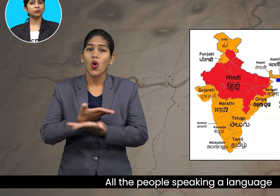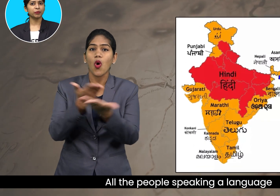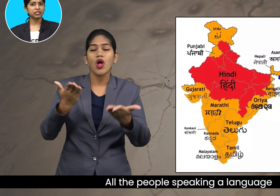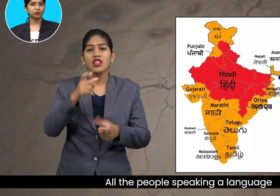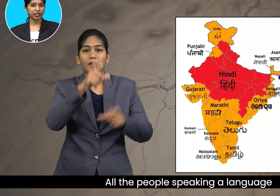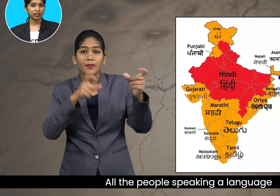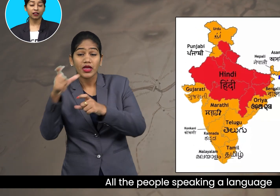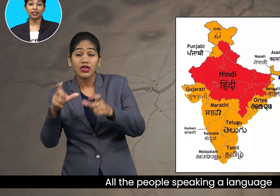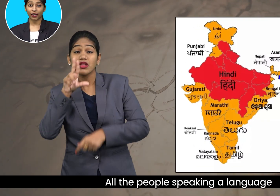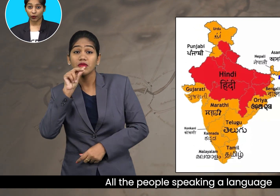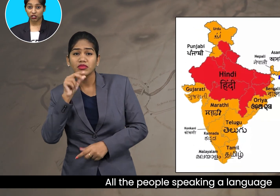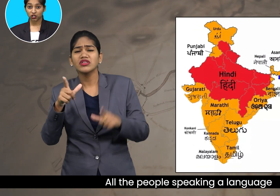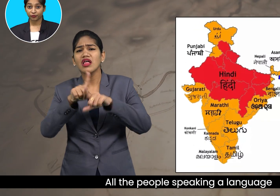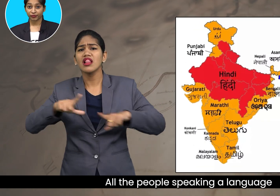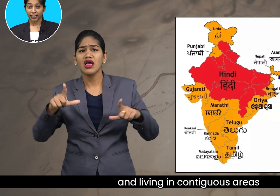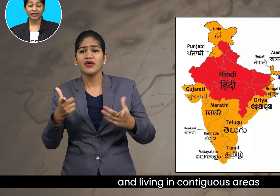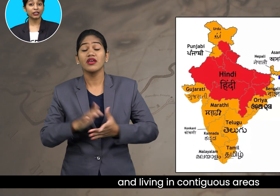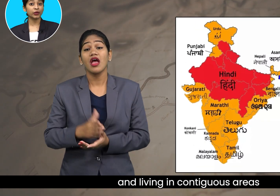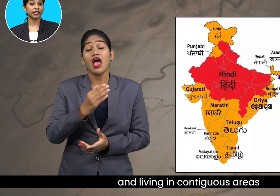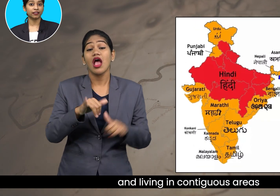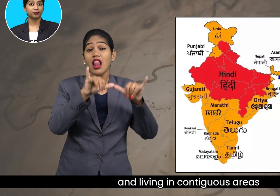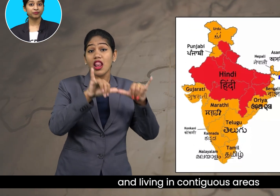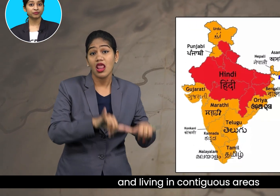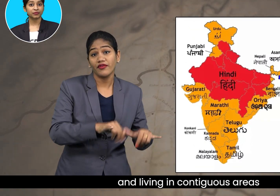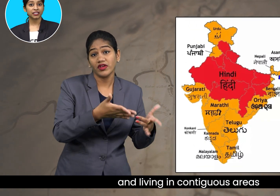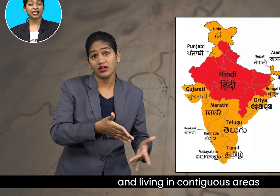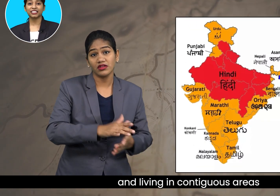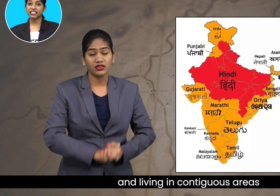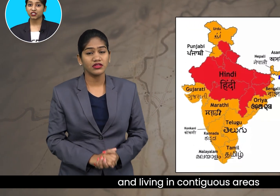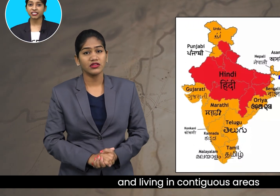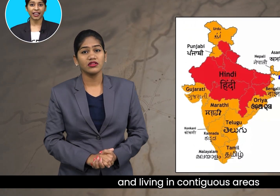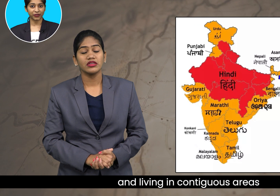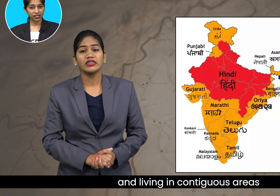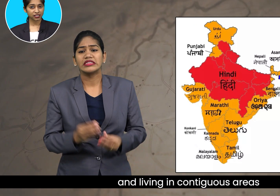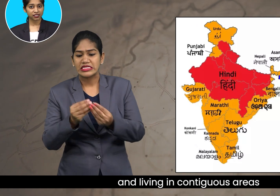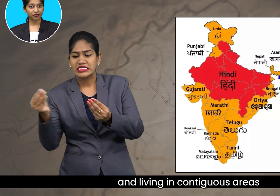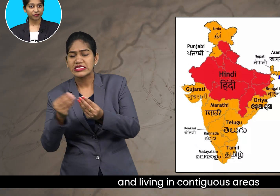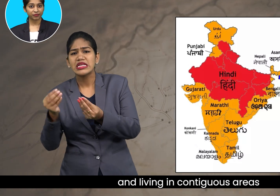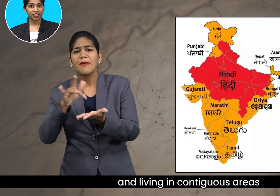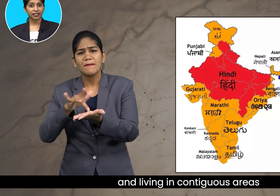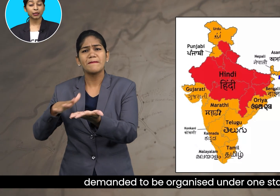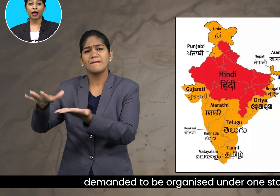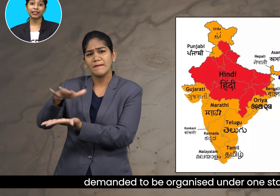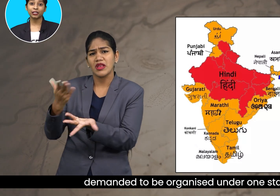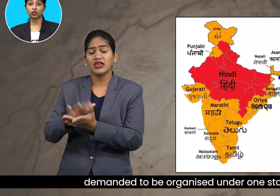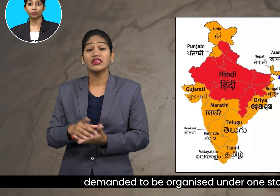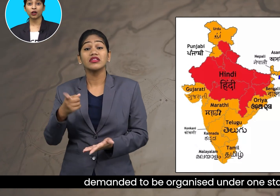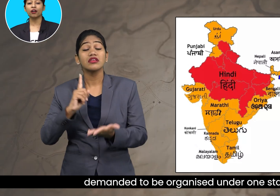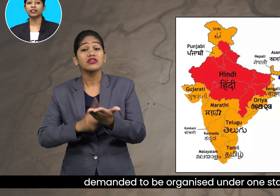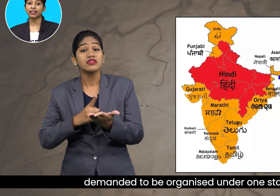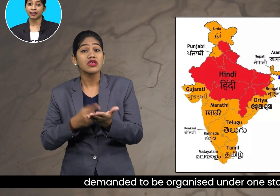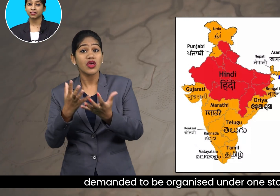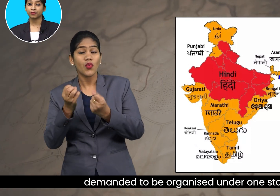All the people speaking a language and living in contiguous areas demanded to